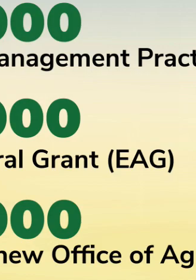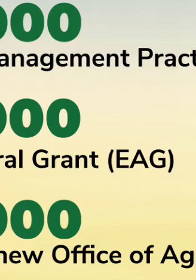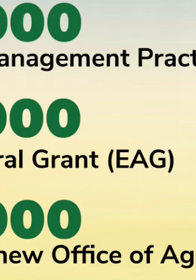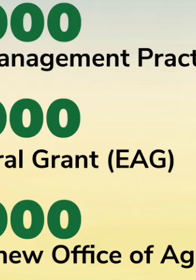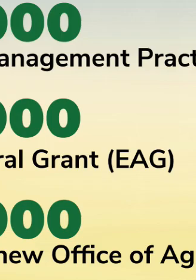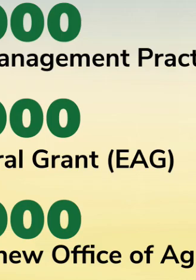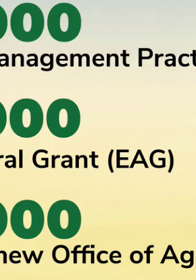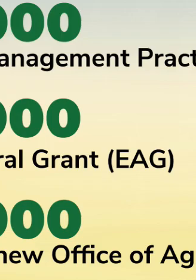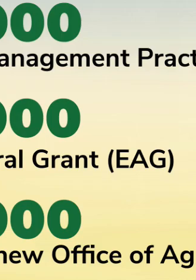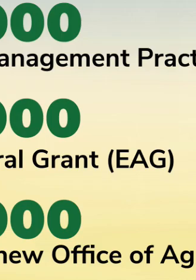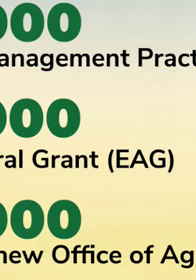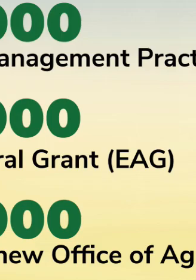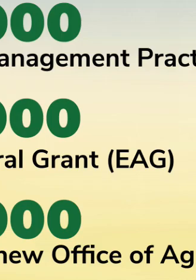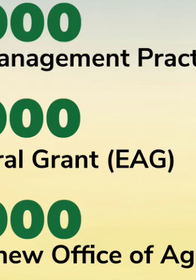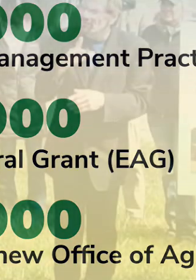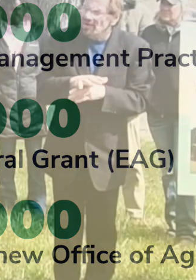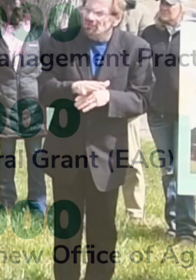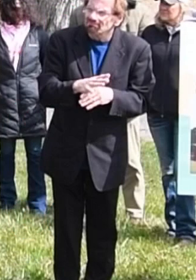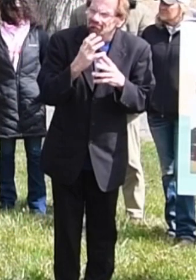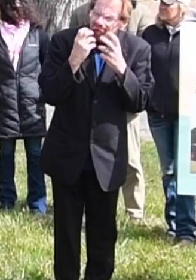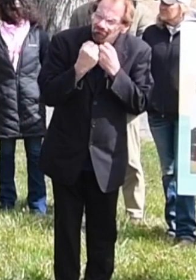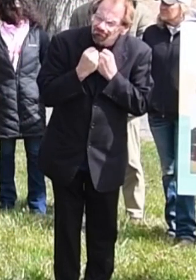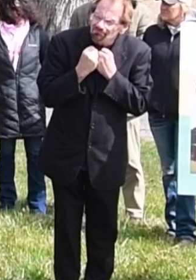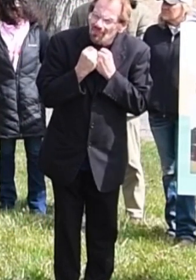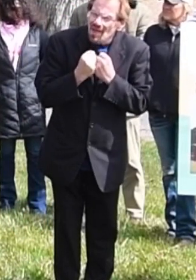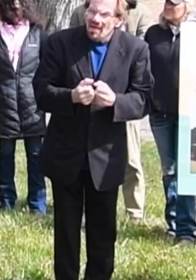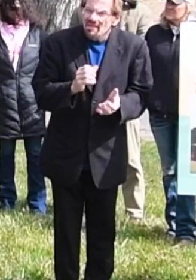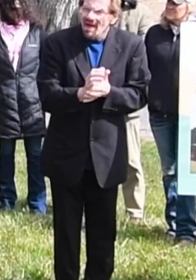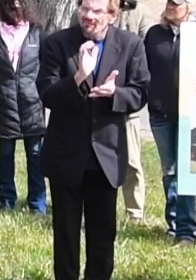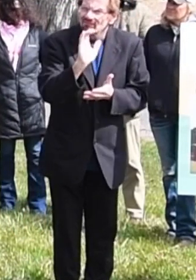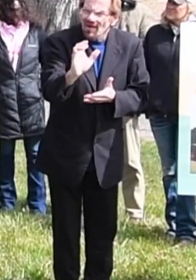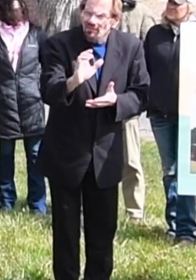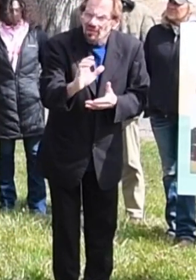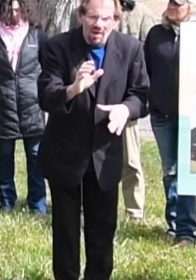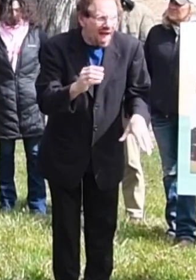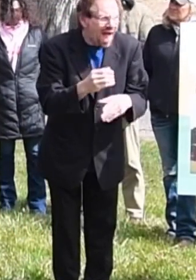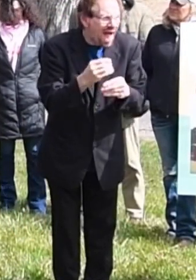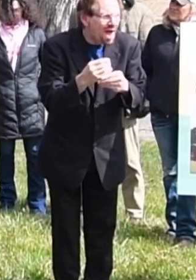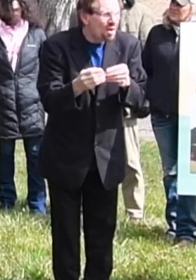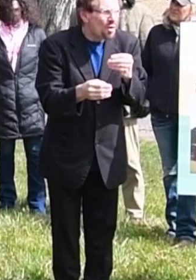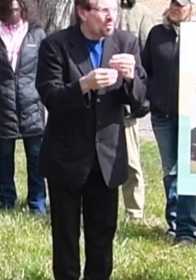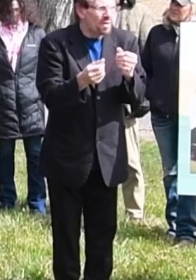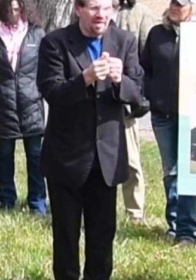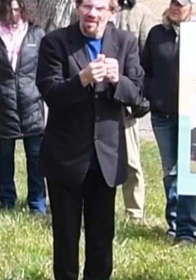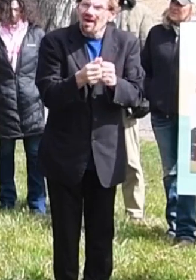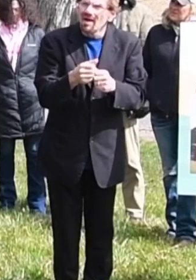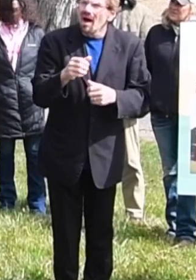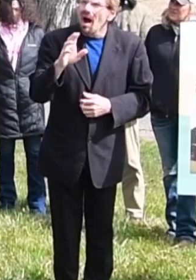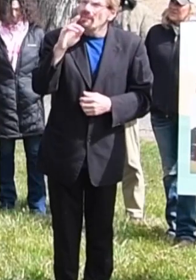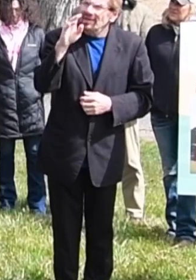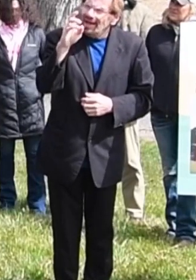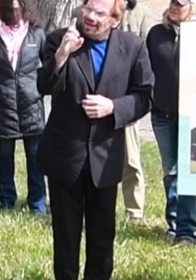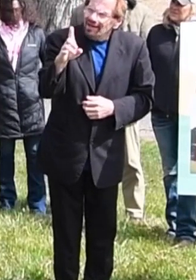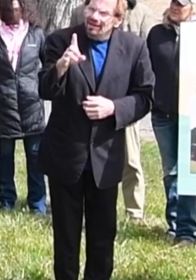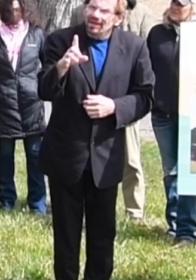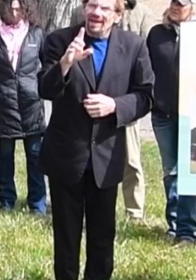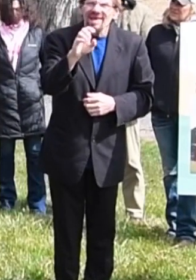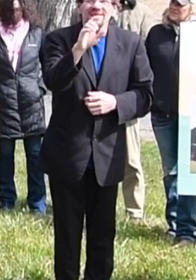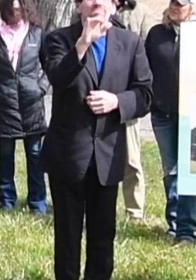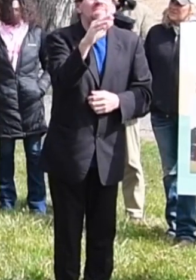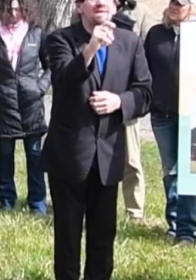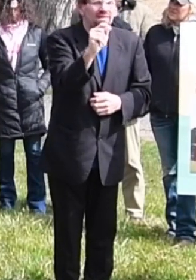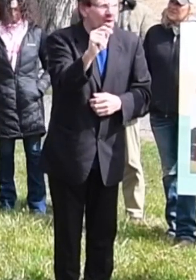conservation. This investment will be coupled with updated easement term options that we adopted at the end